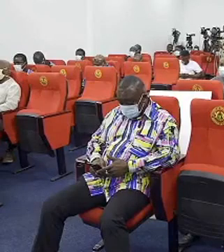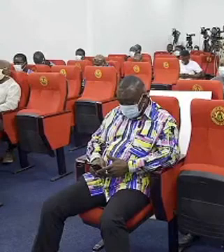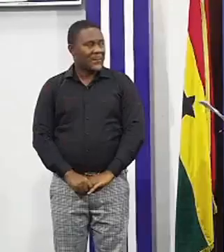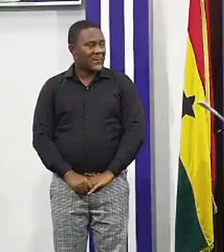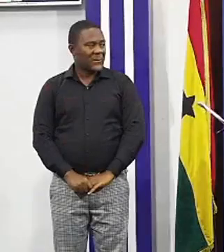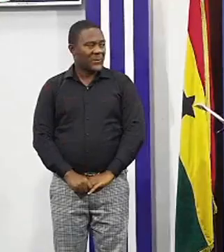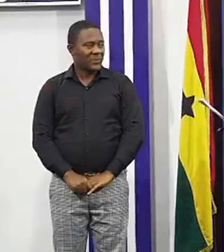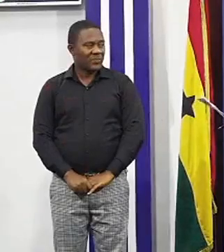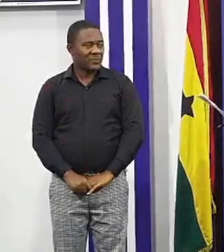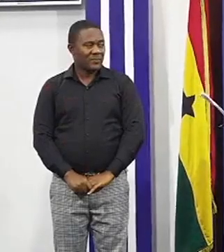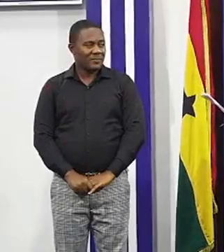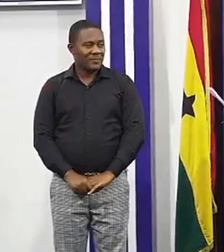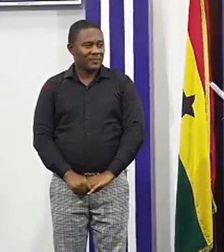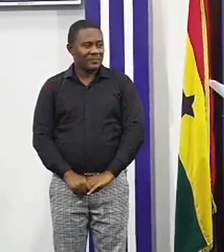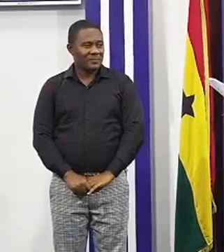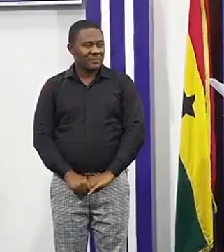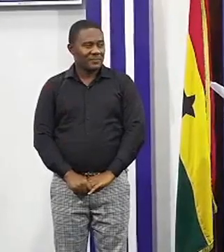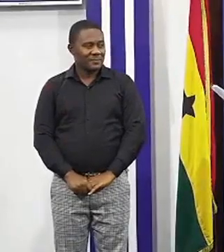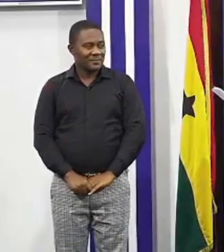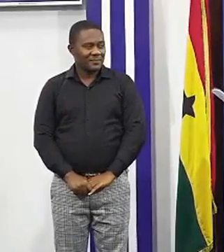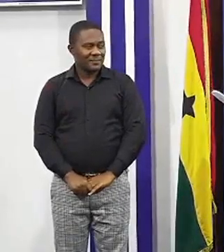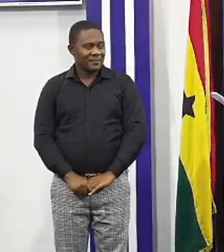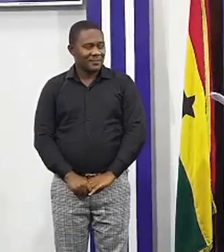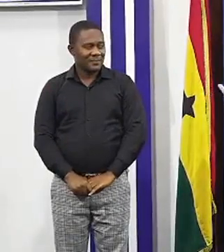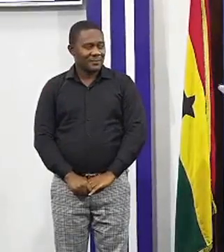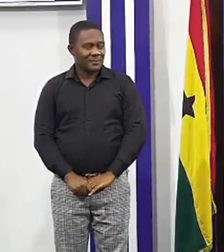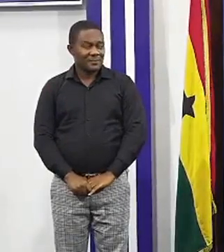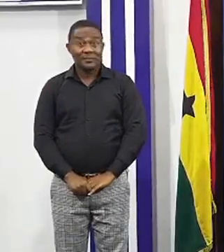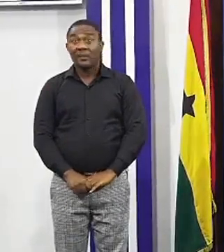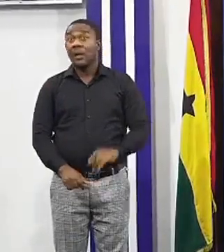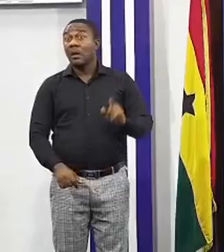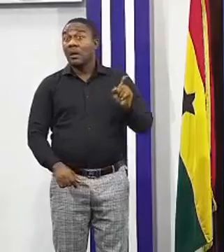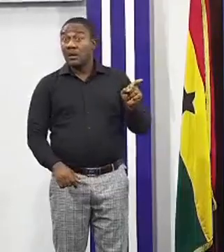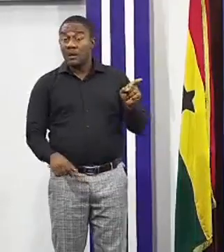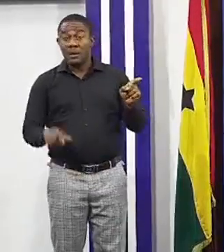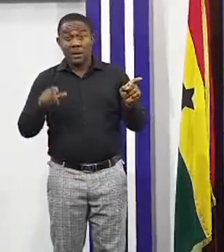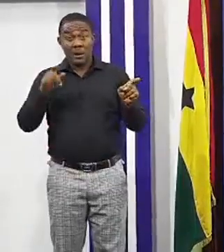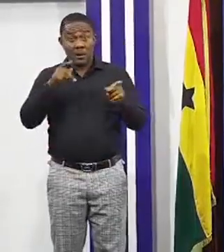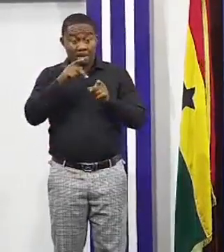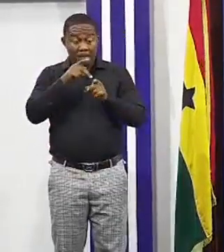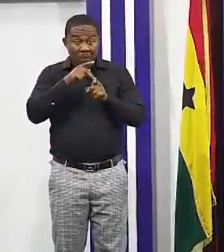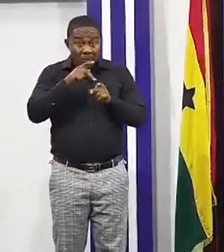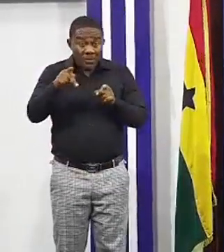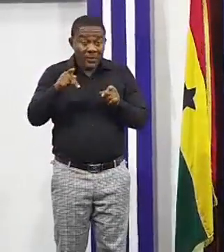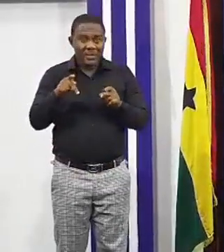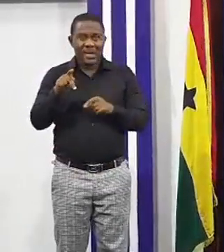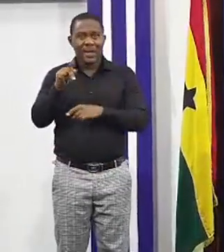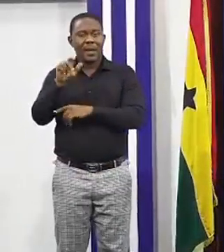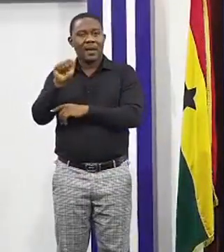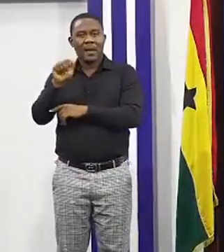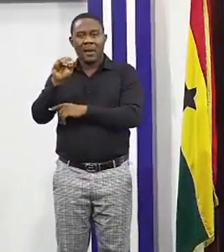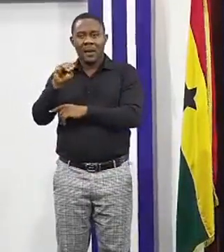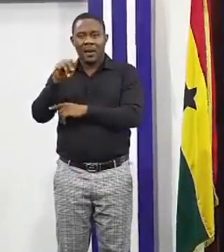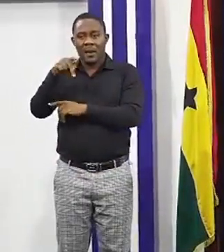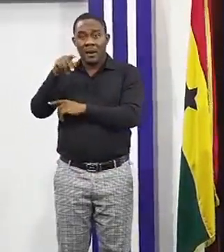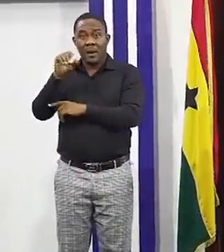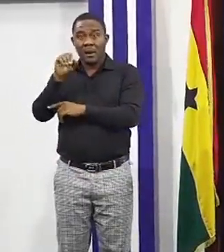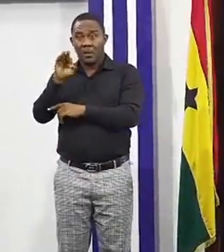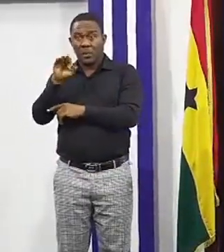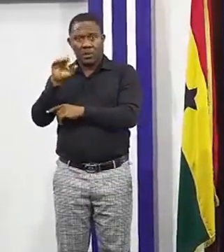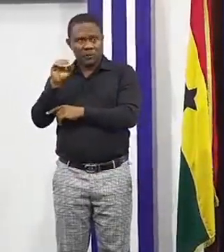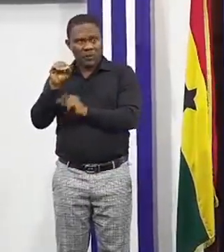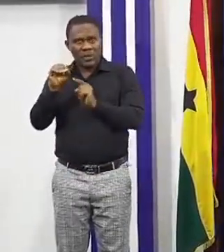Prof, you're touching my podium. You have to use Tizer. Professor William Ampofu is the head of virology at the